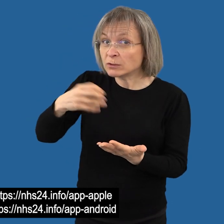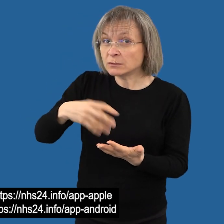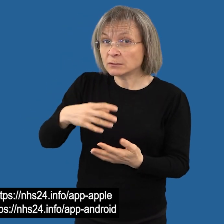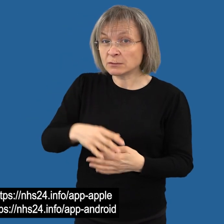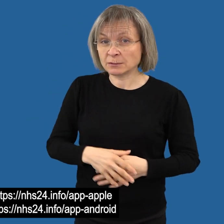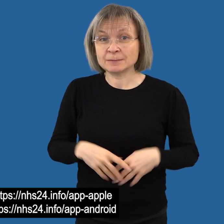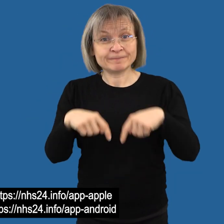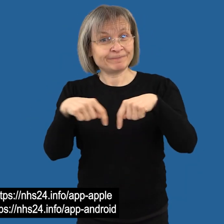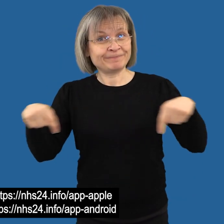Apple, or